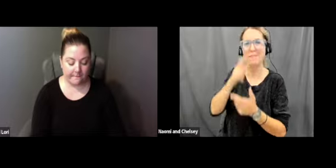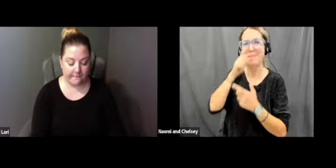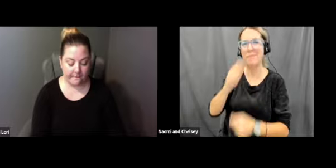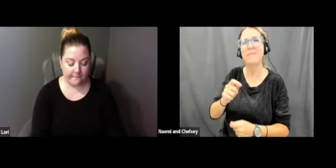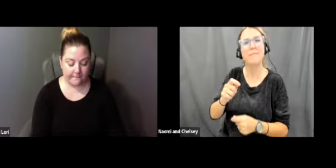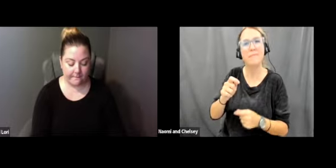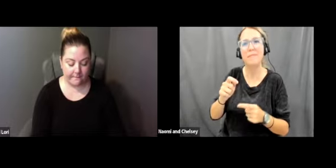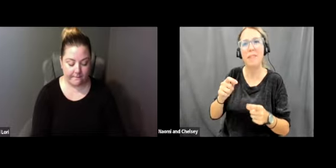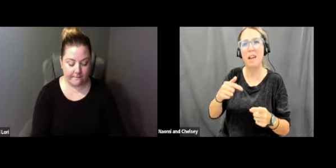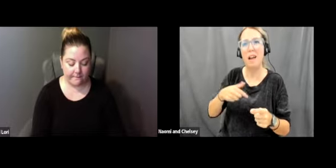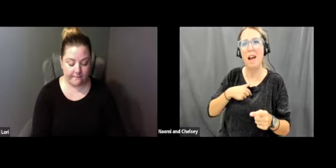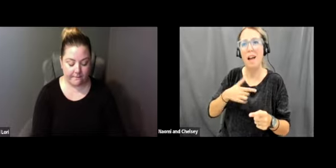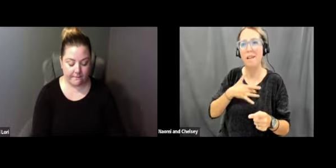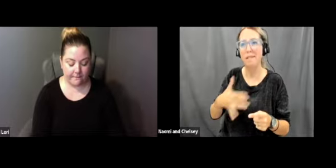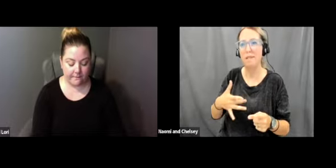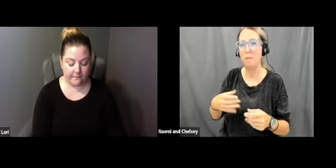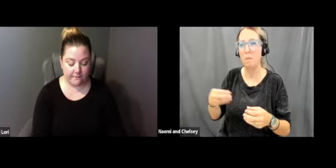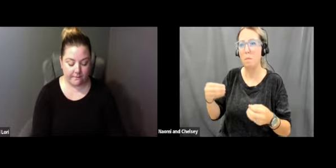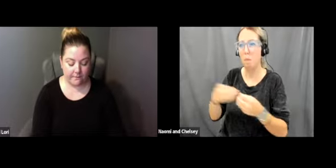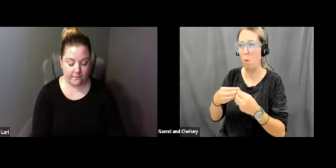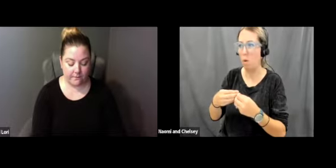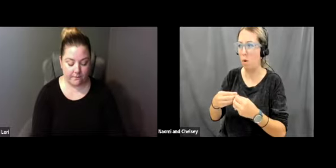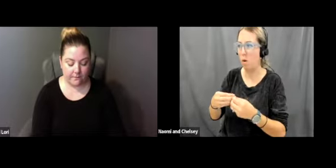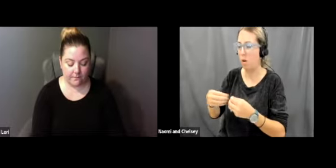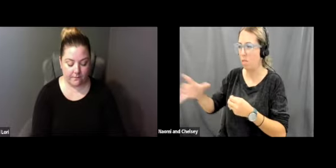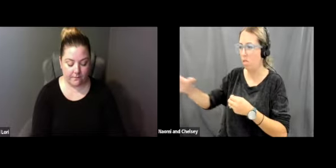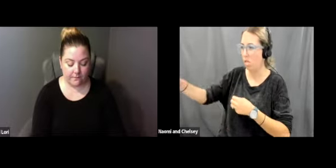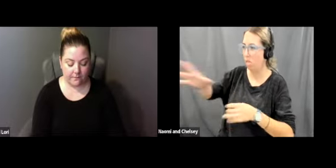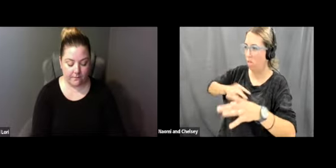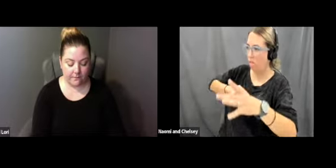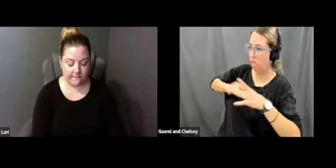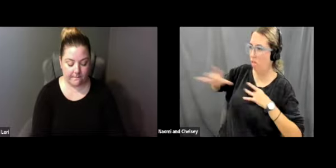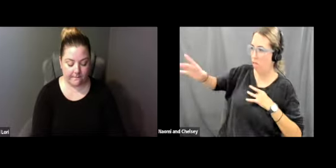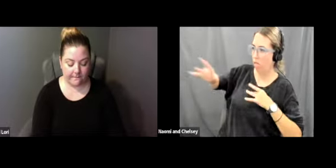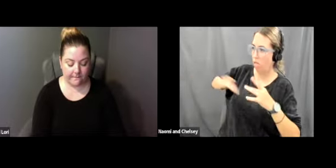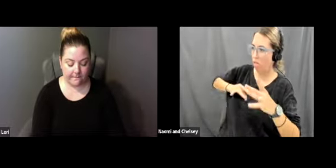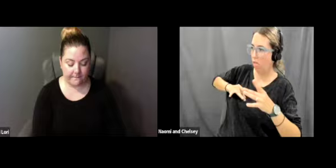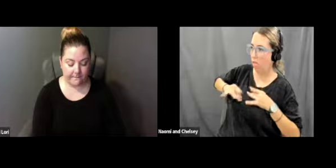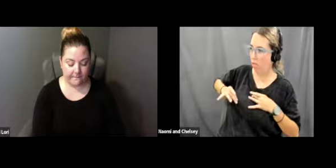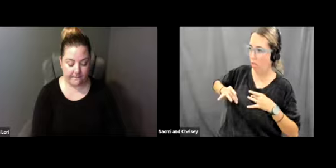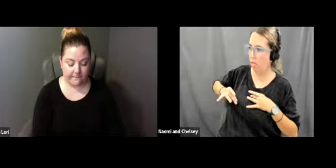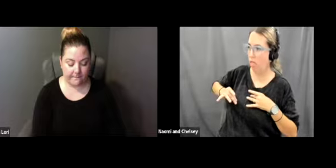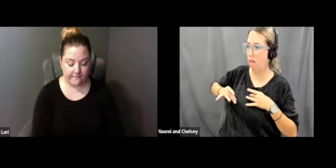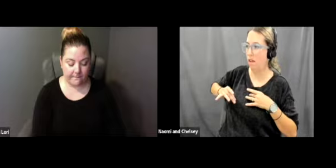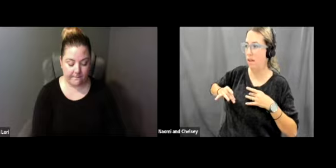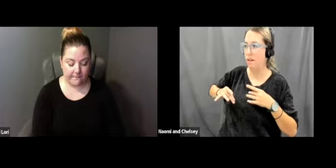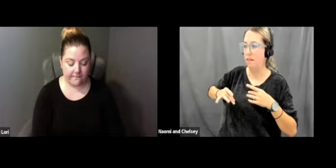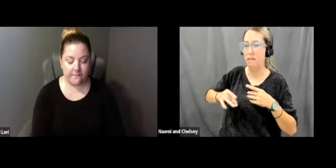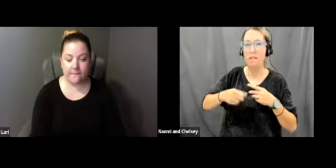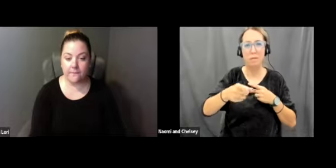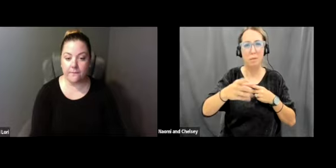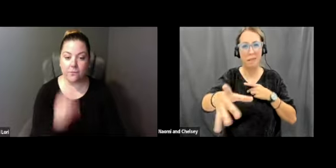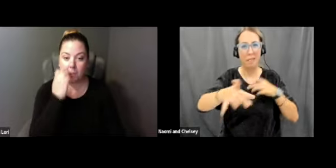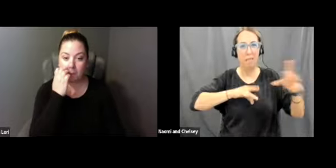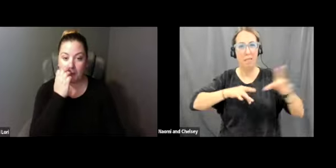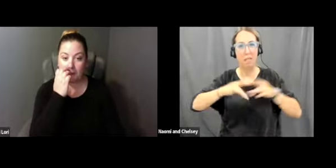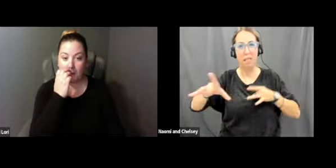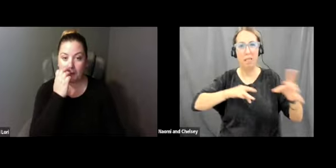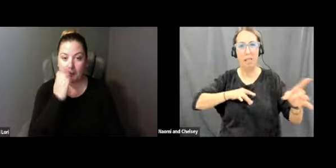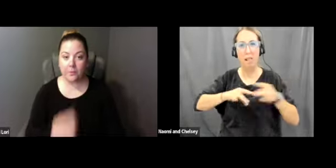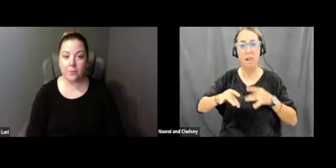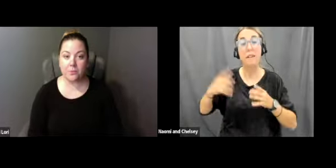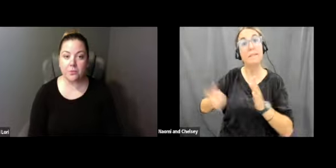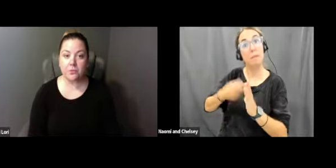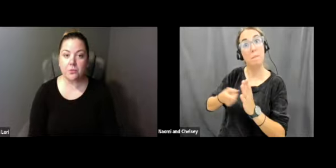can hear doesn't know that they're speaking through an interpreter because the deaf person chose not to tell them. So I almost feel like